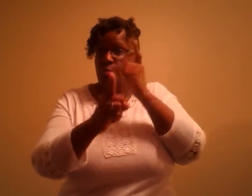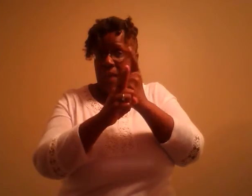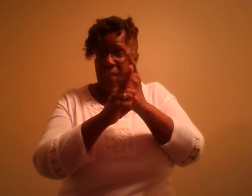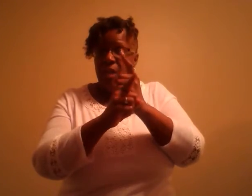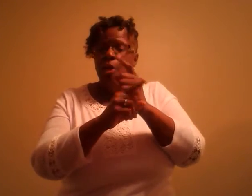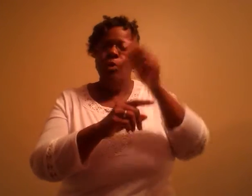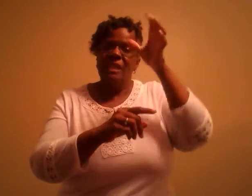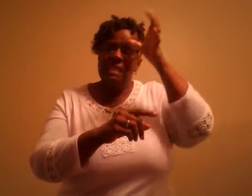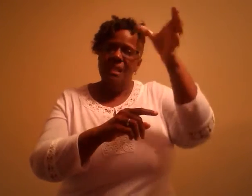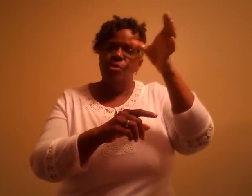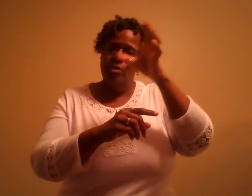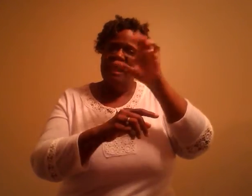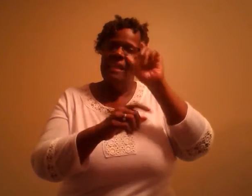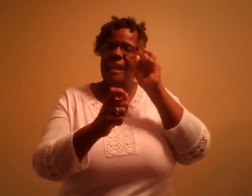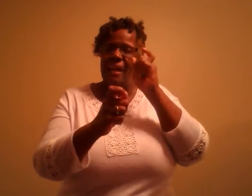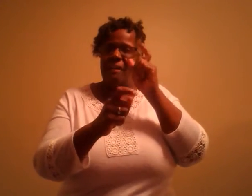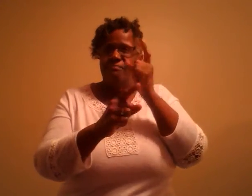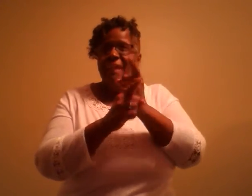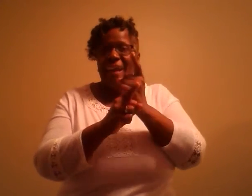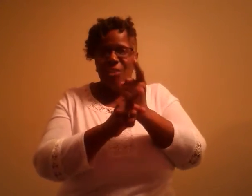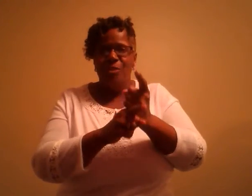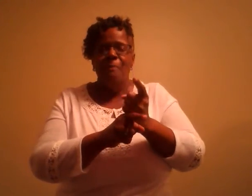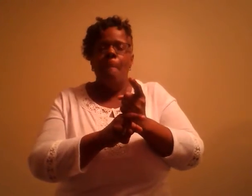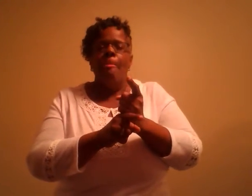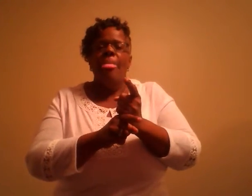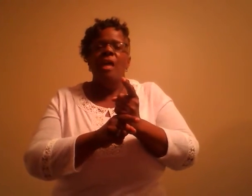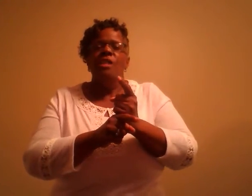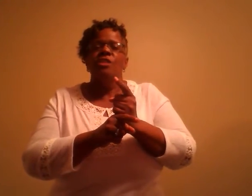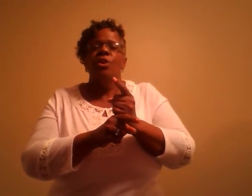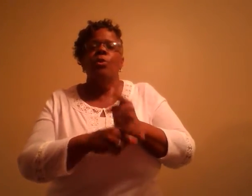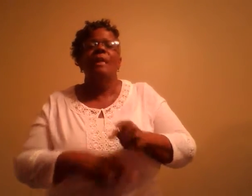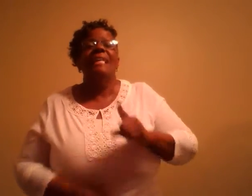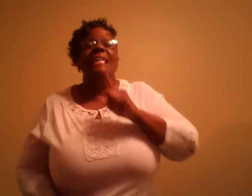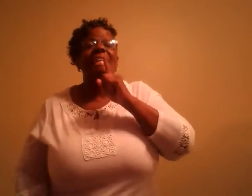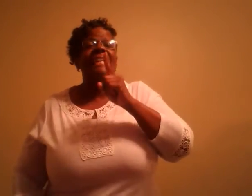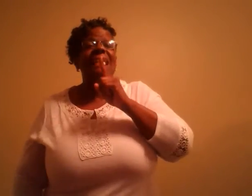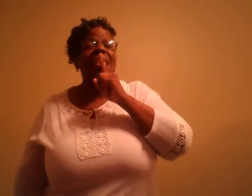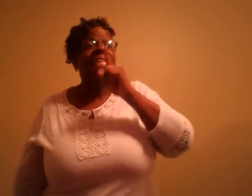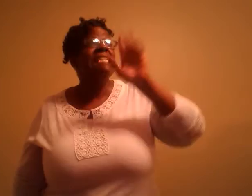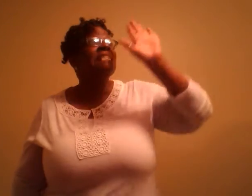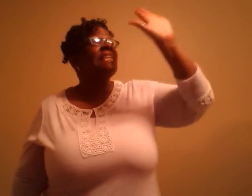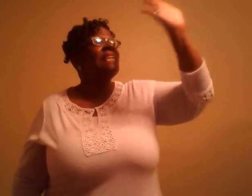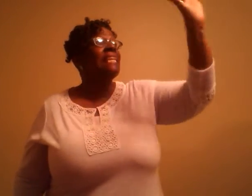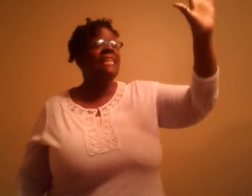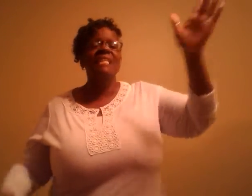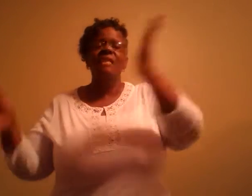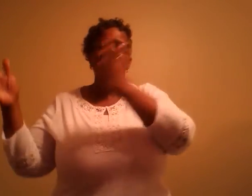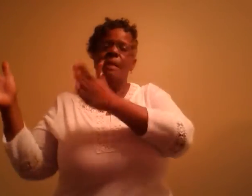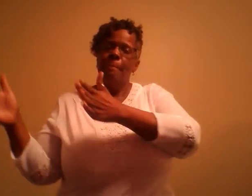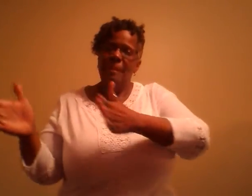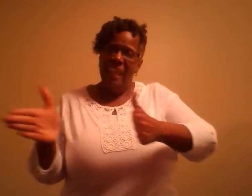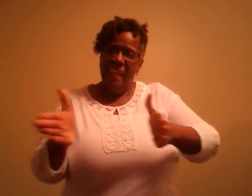right. Or conceptually accurate. So it is His plan,